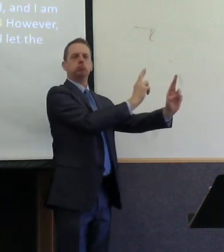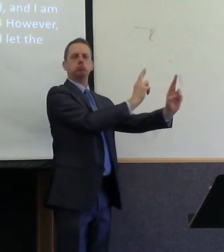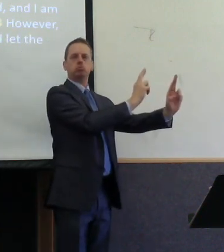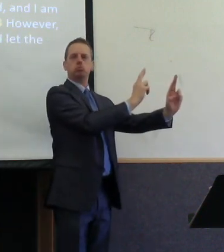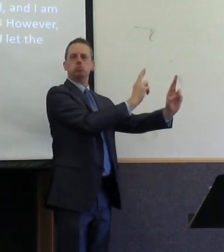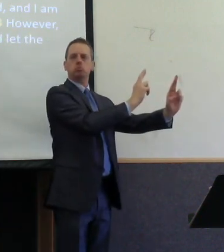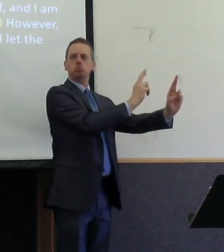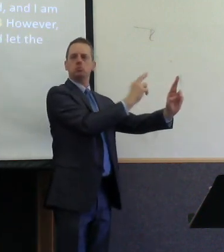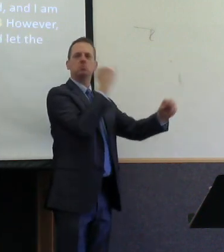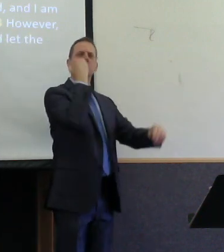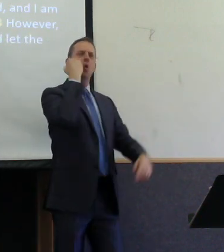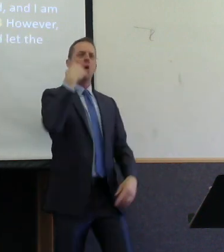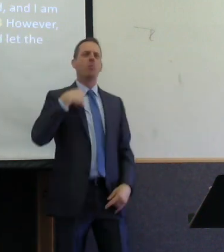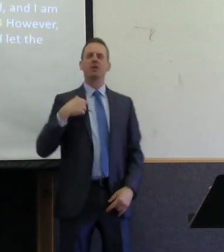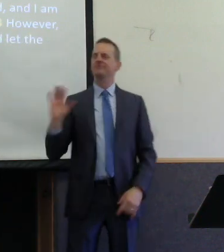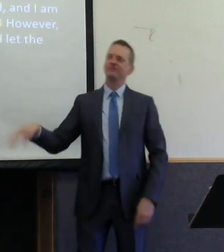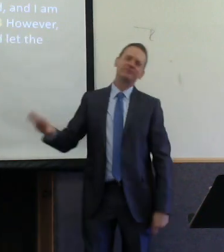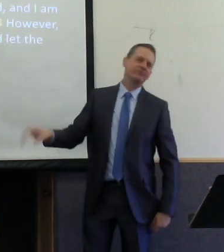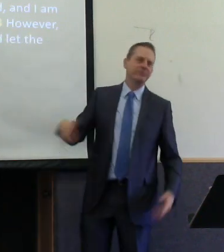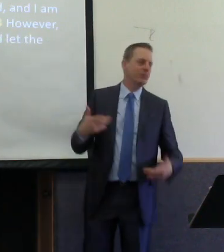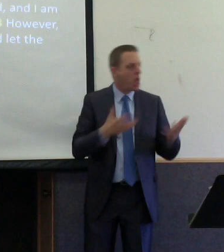And if the wise respect the husband.